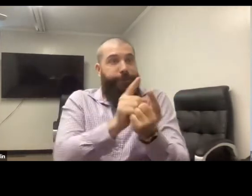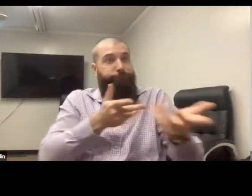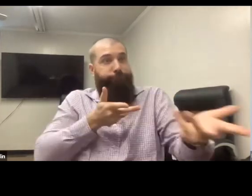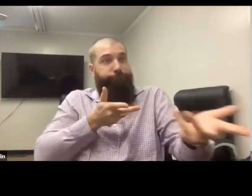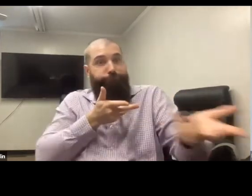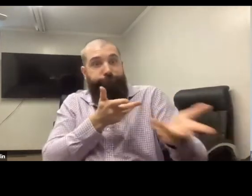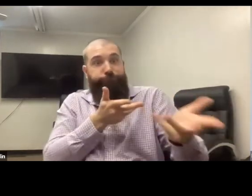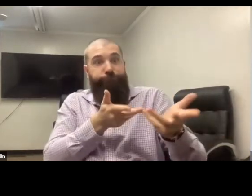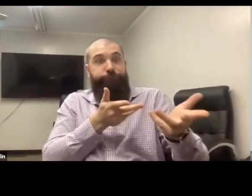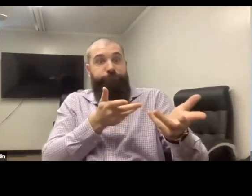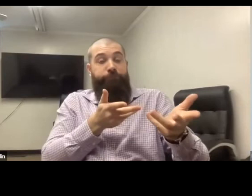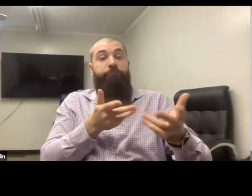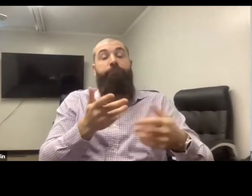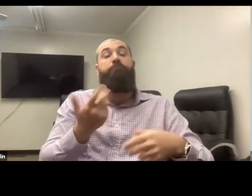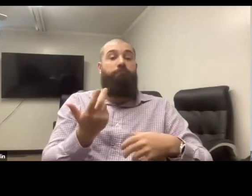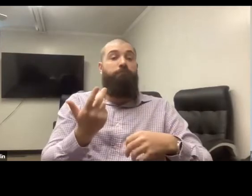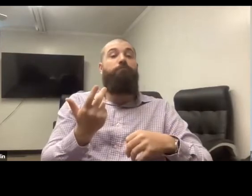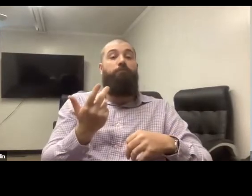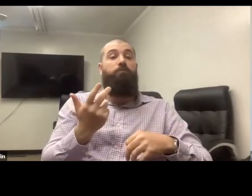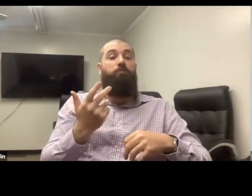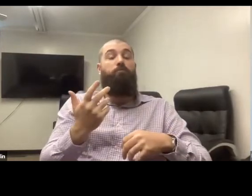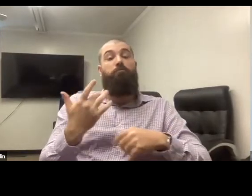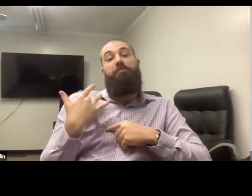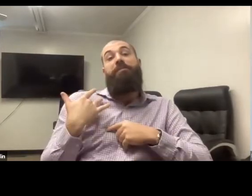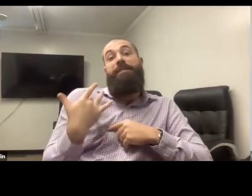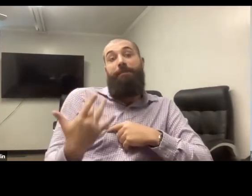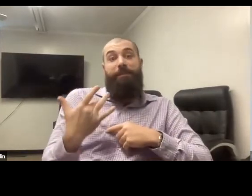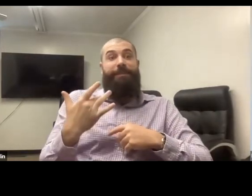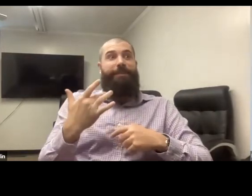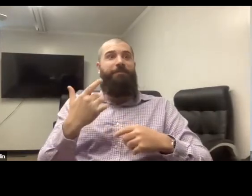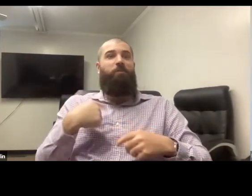And then we talk about how often, you know, I should meet with the family.